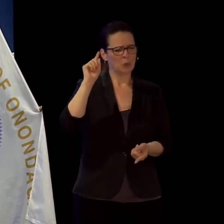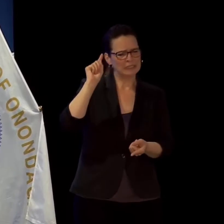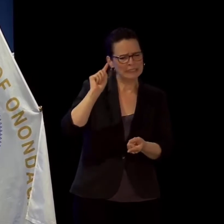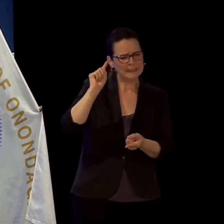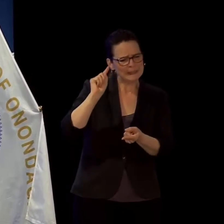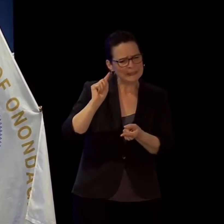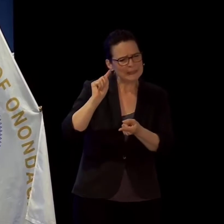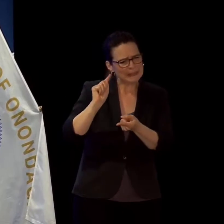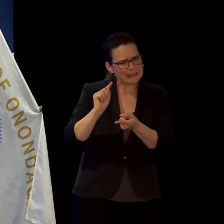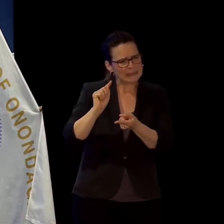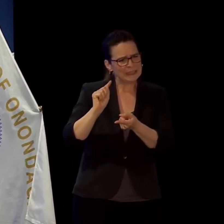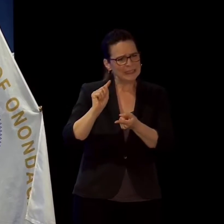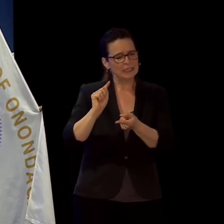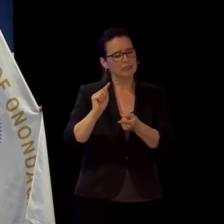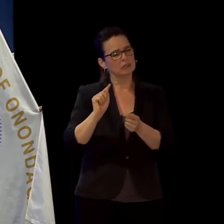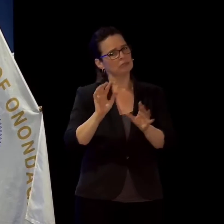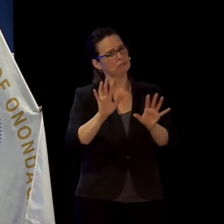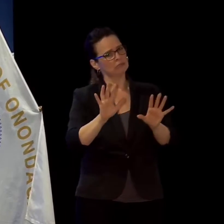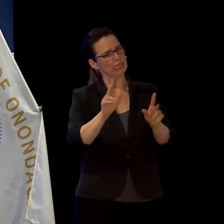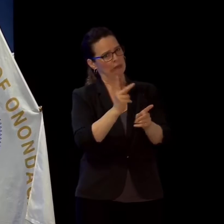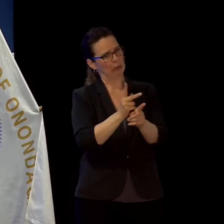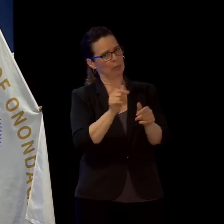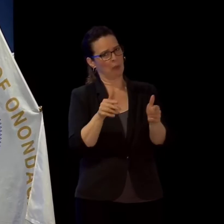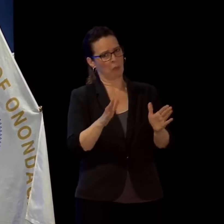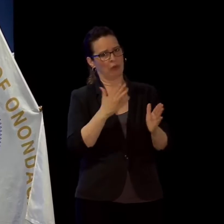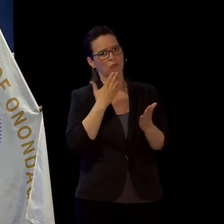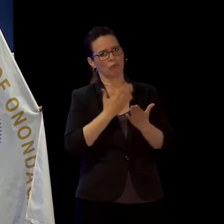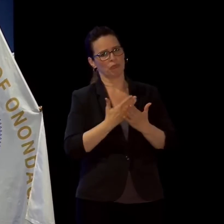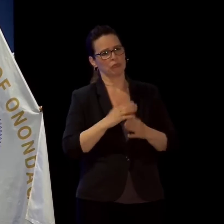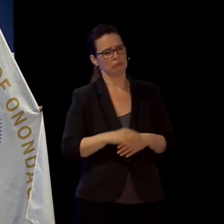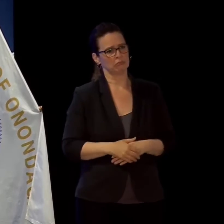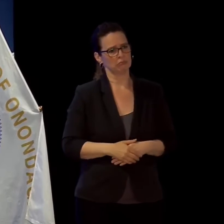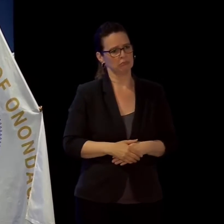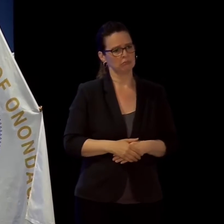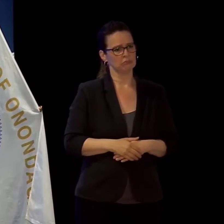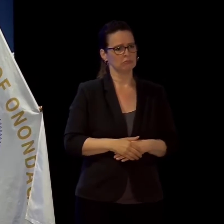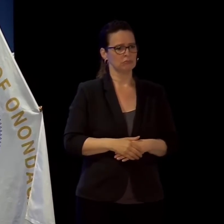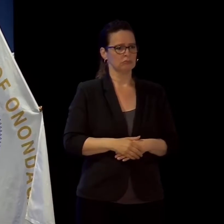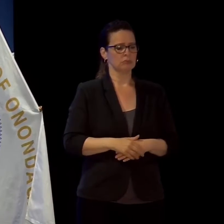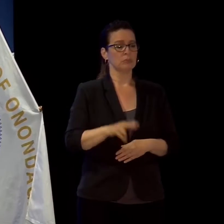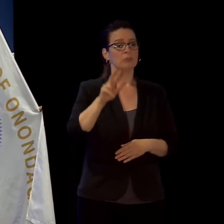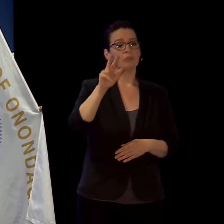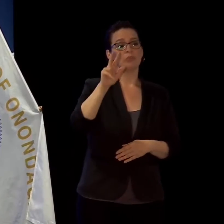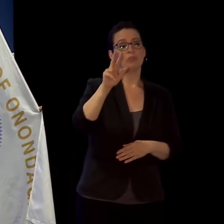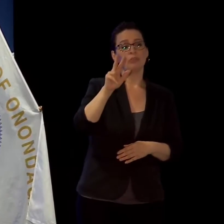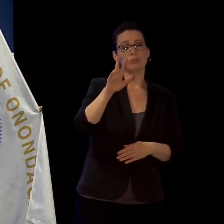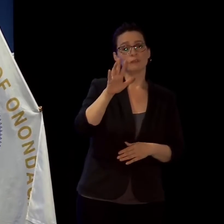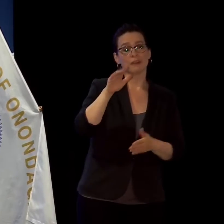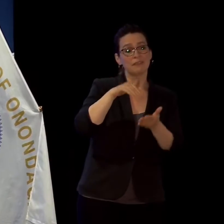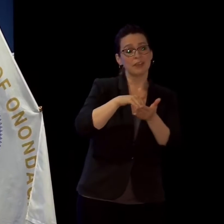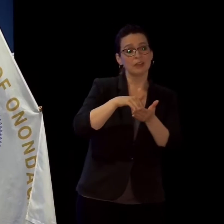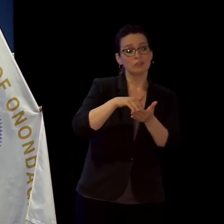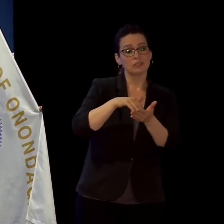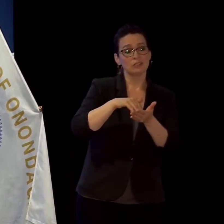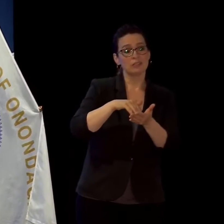that's a good trend. Let's hope it continues to go that way. We now have 35,484 positive